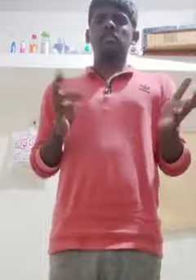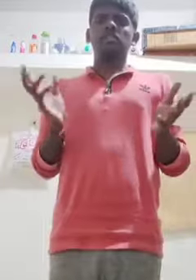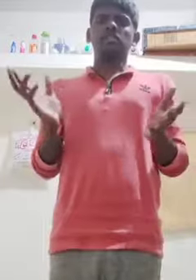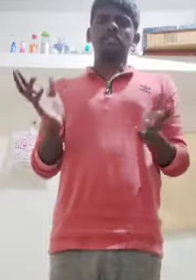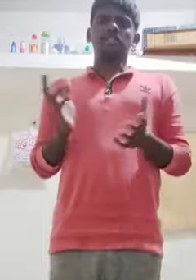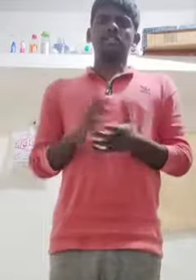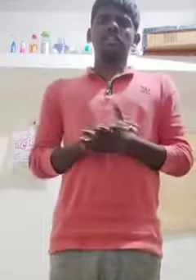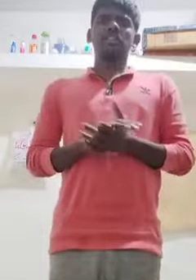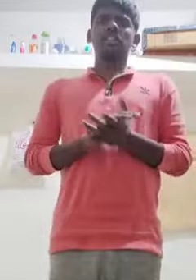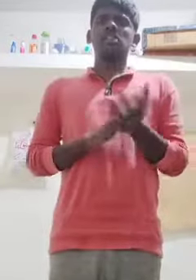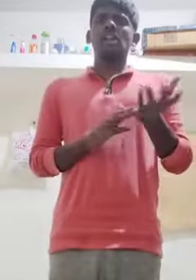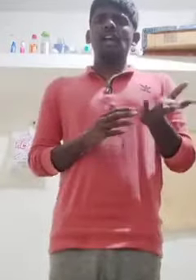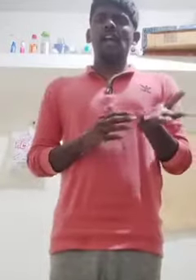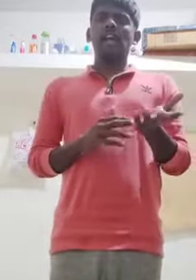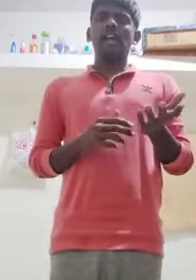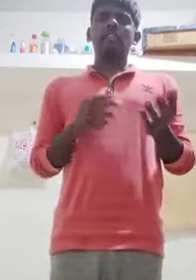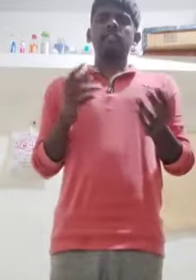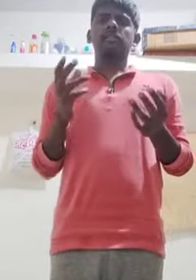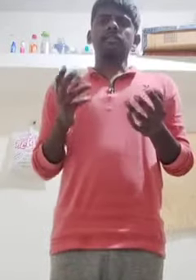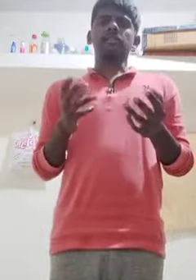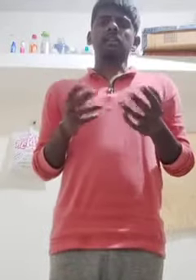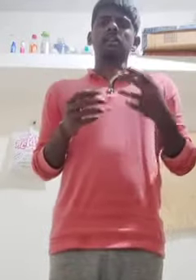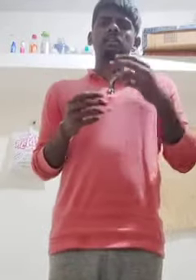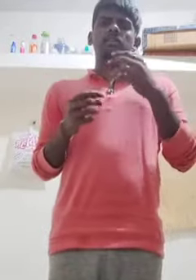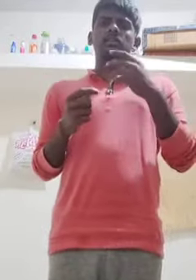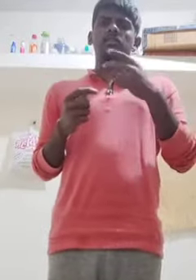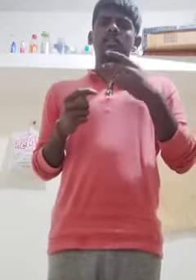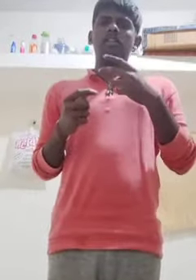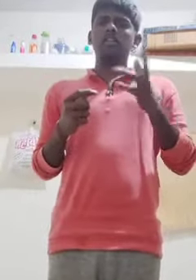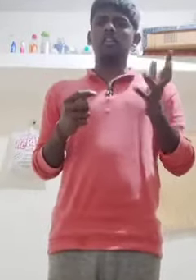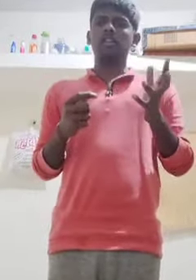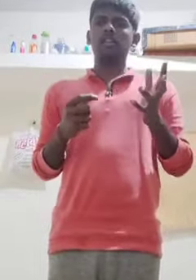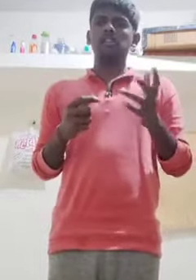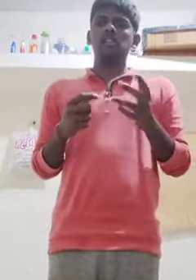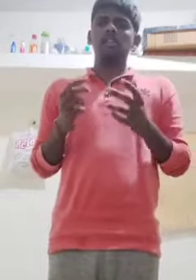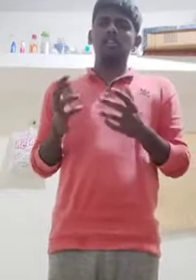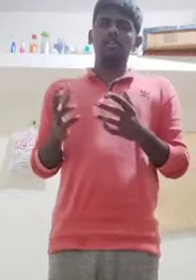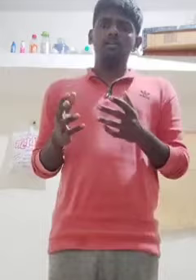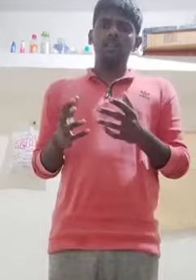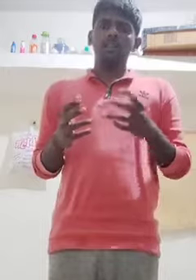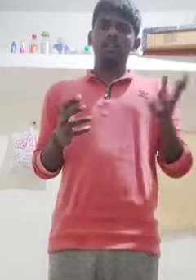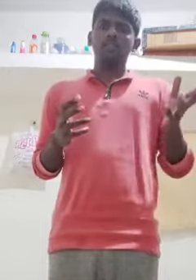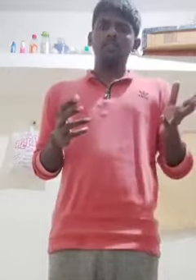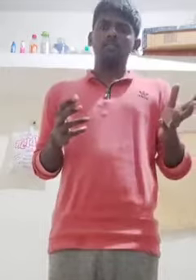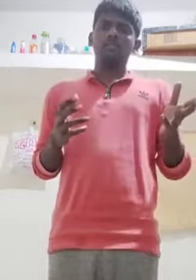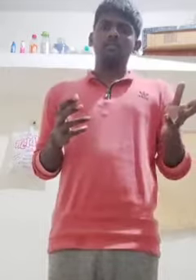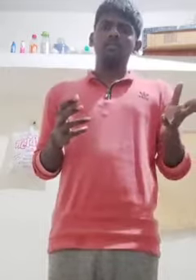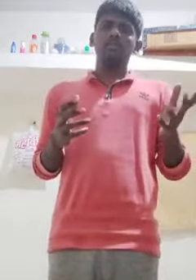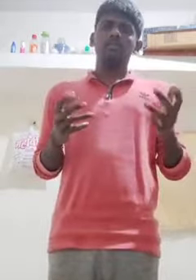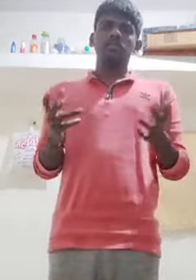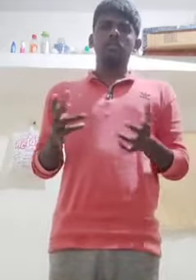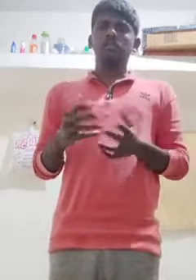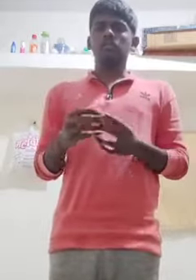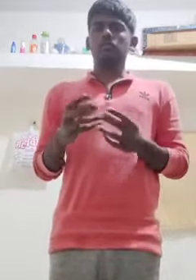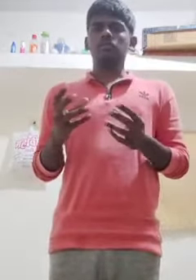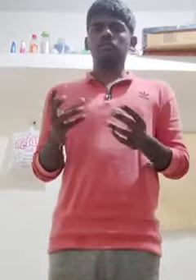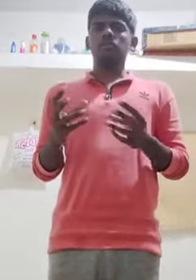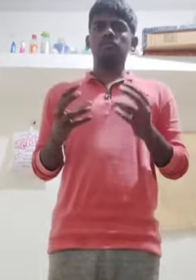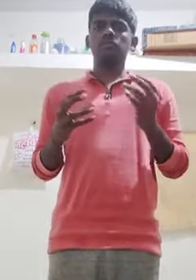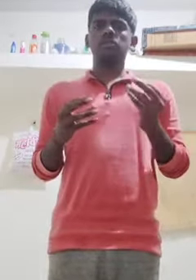be anything like add, subtract, or anything like define, positive, negative. Okay, which